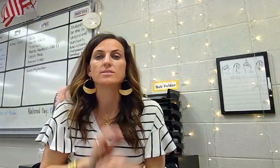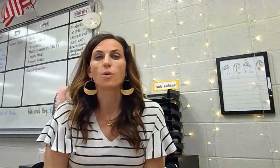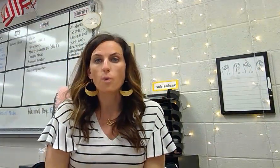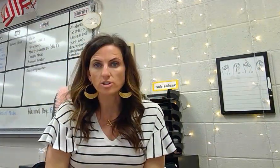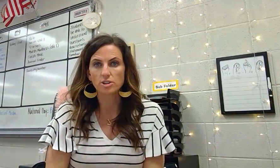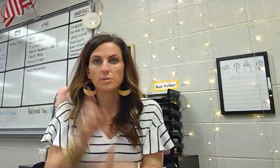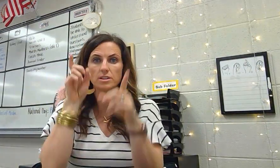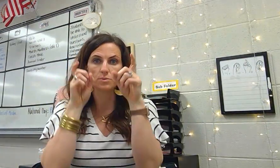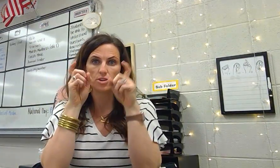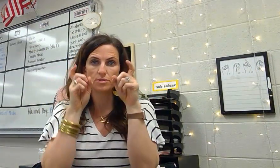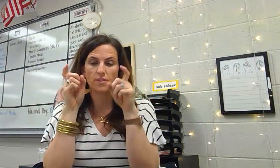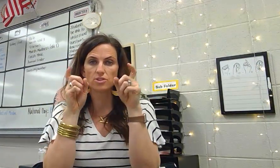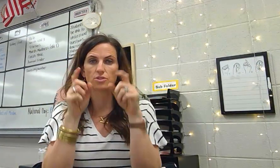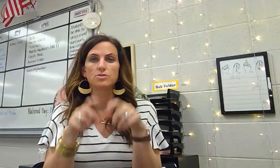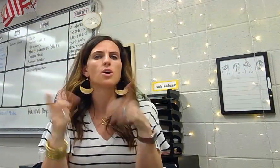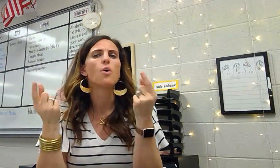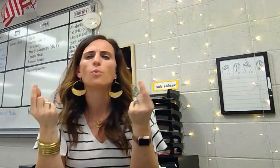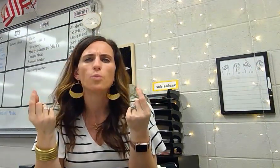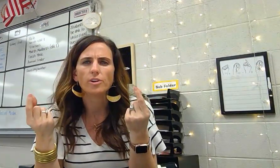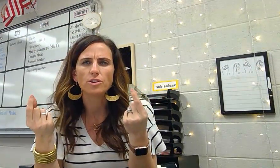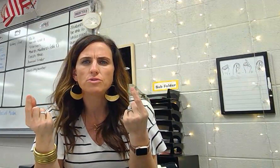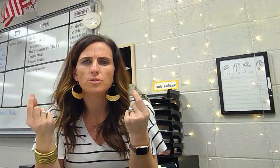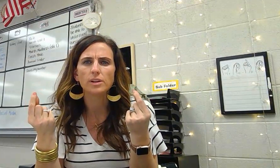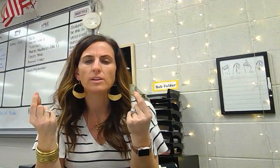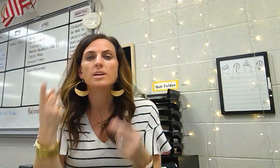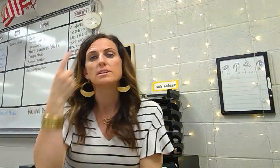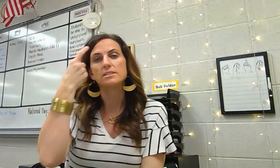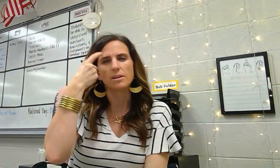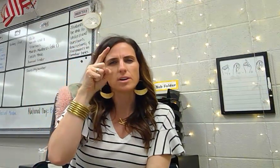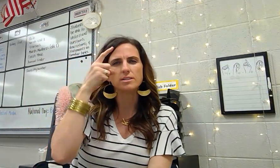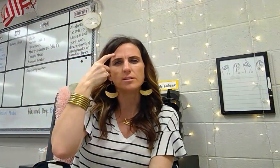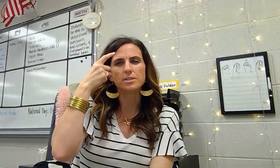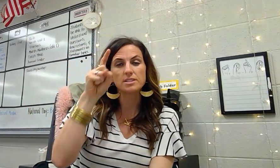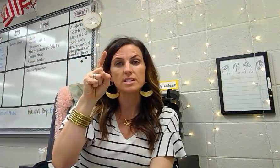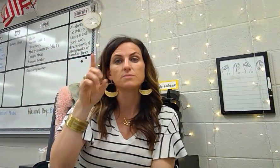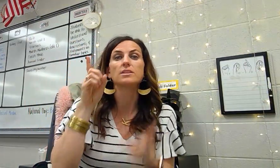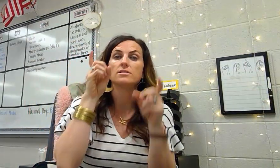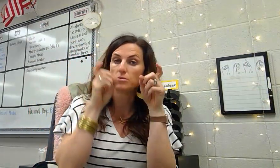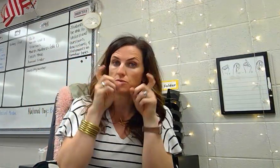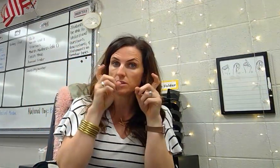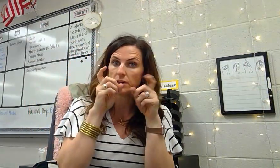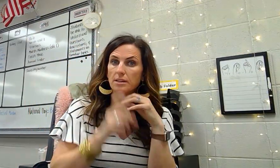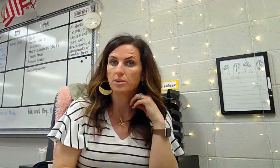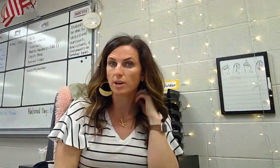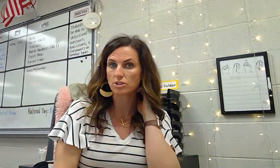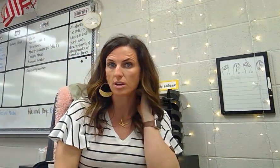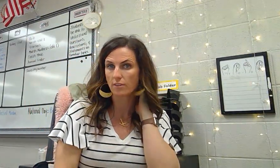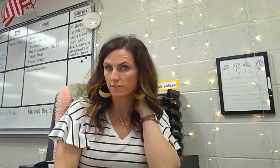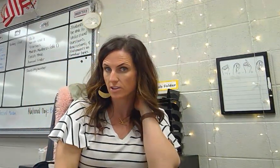a question because we use facials. What are you doing? Same concept as this, because I'm using my WH